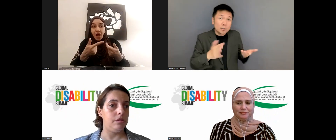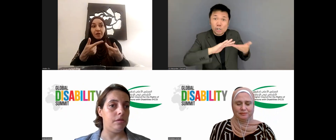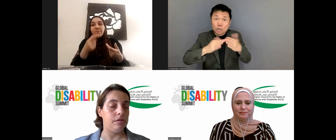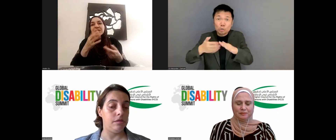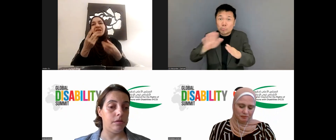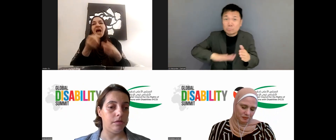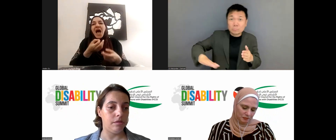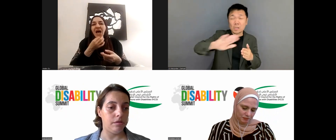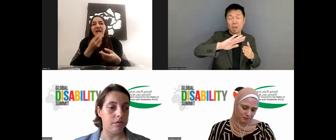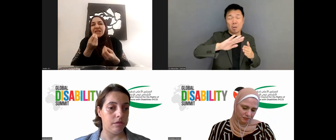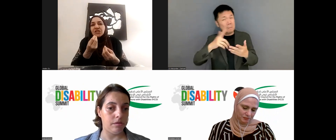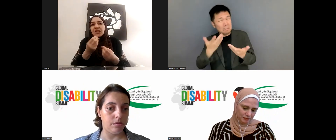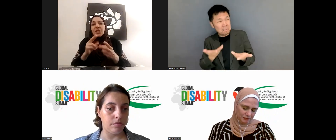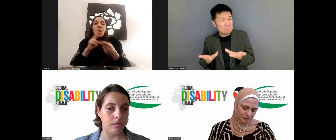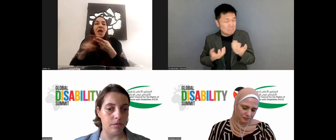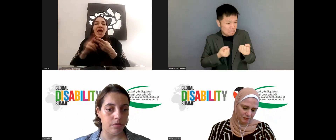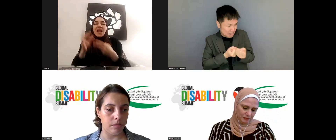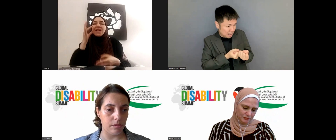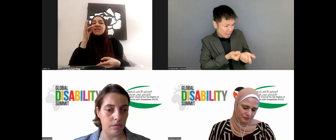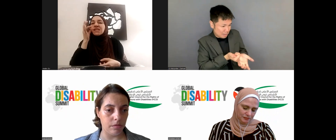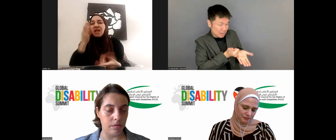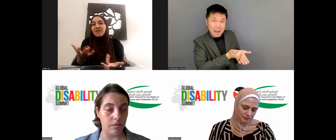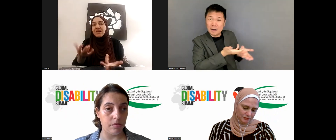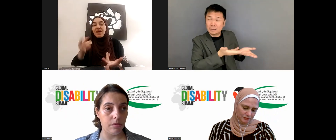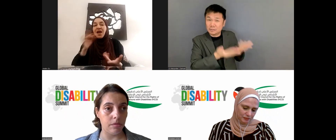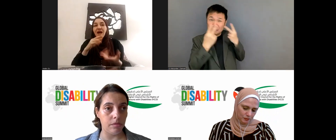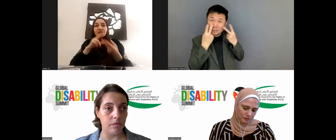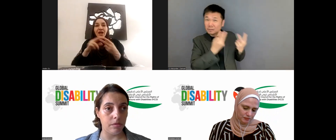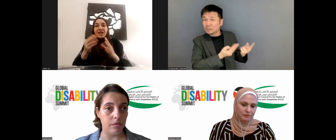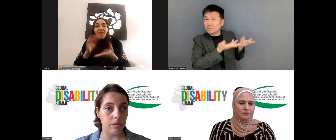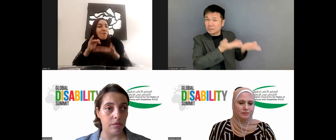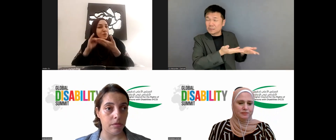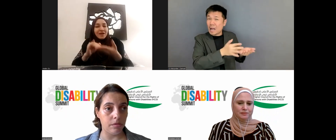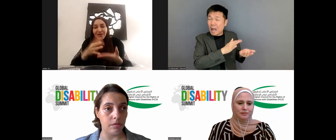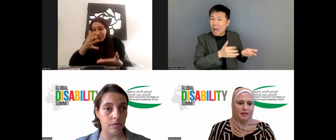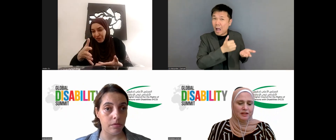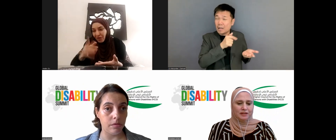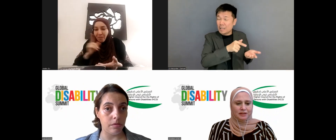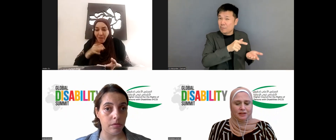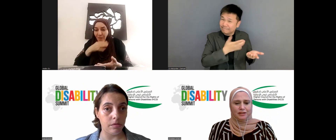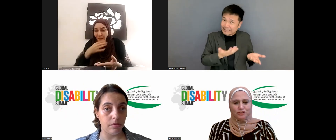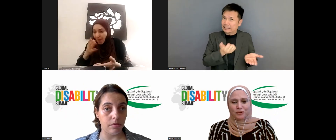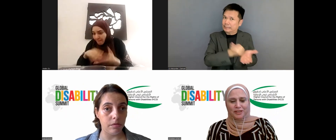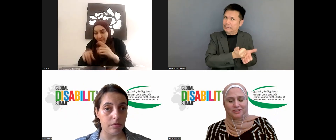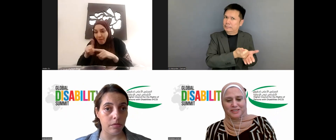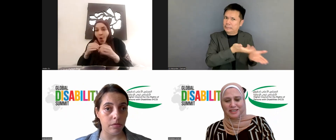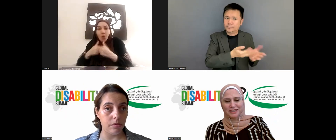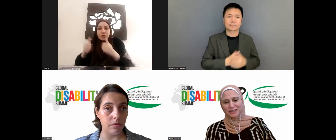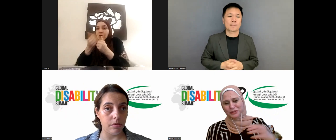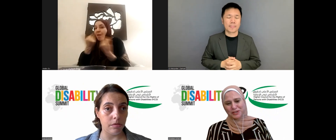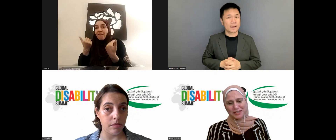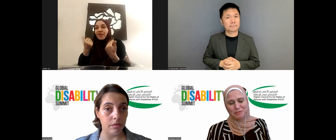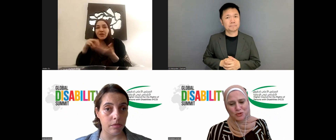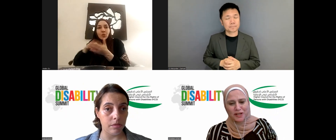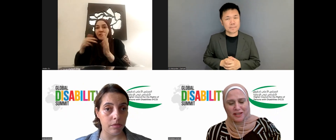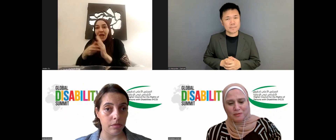should shoulder the responsibility in making this intervention if they didn't hold